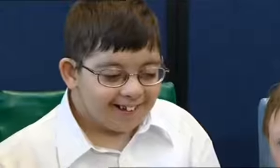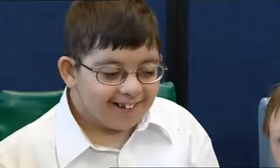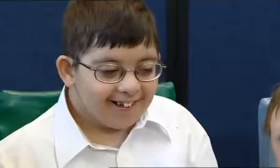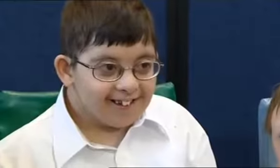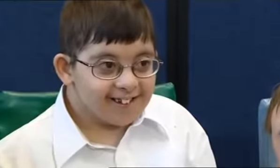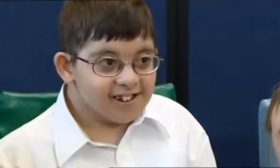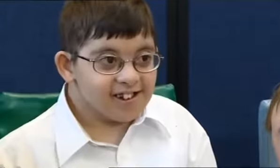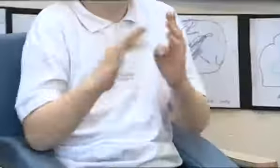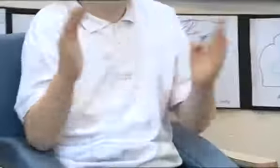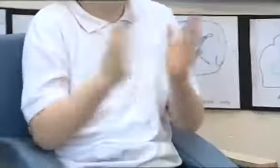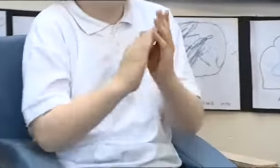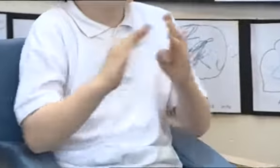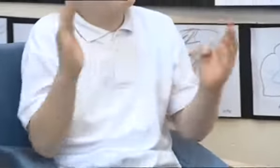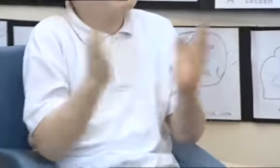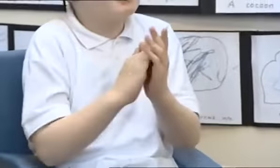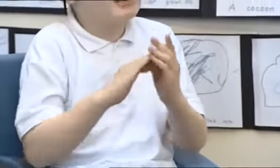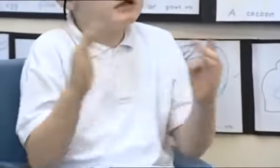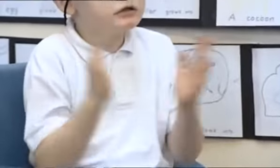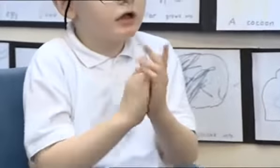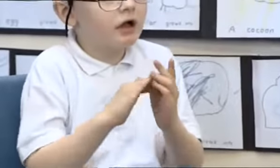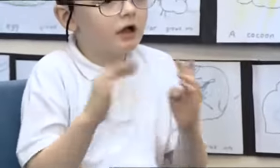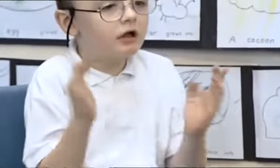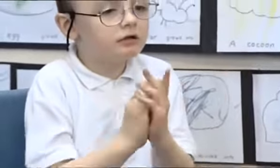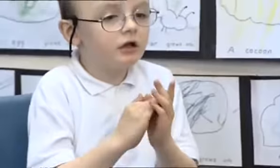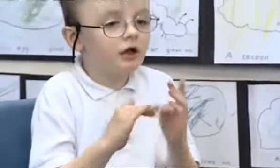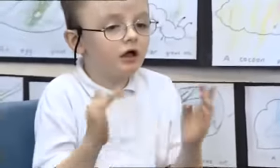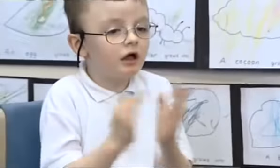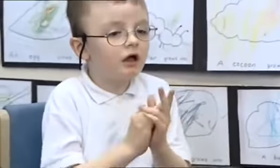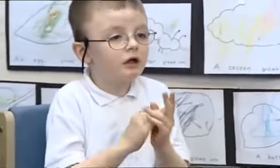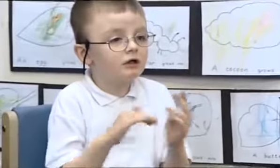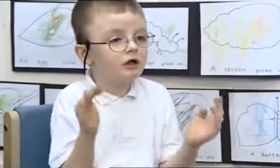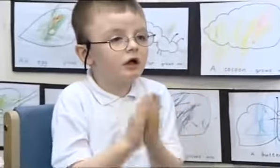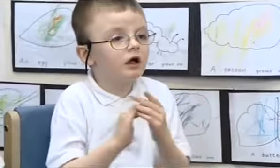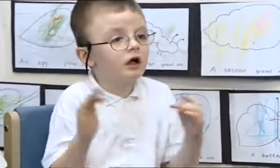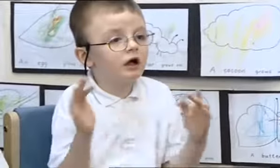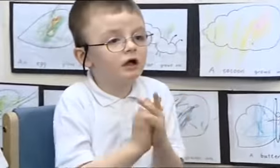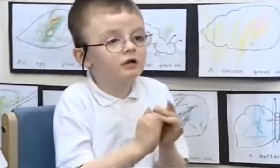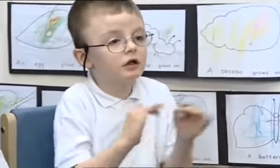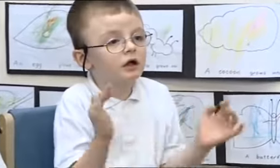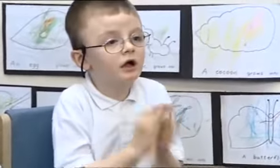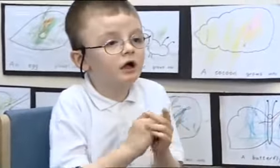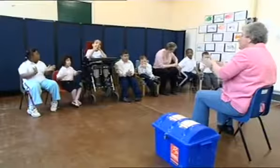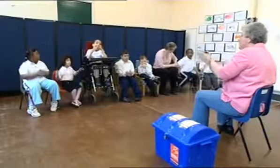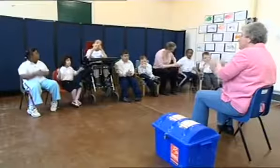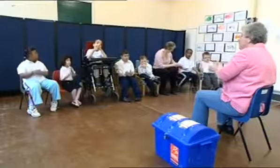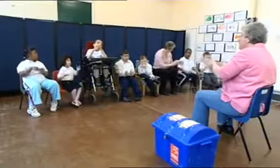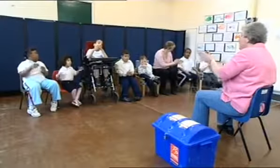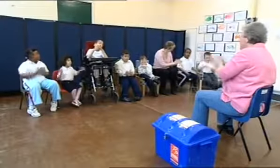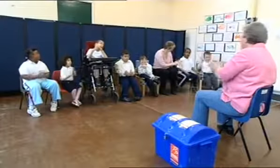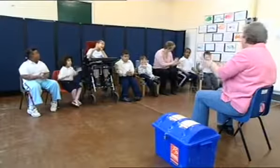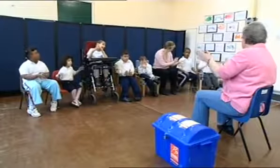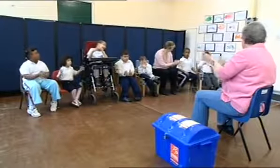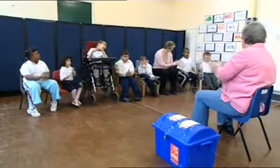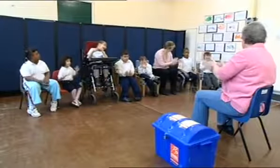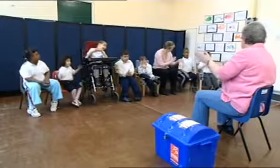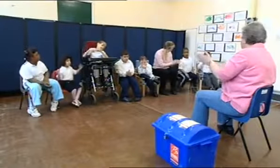Clap, clap, clap, clap our hands, clap our hands like this. Clap our hands, clap our hands, clap our